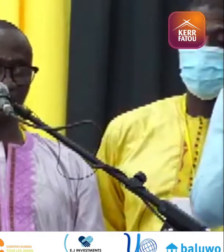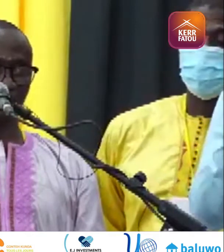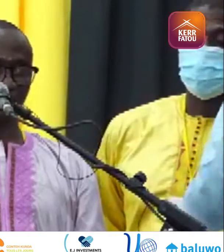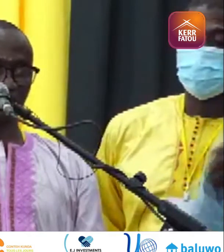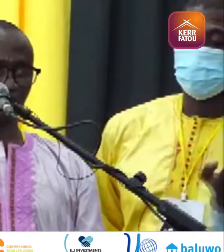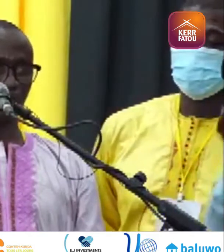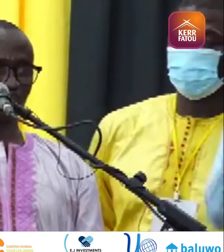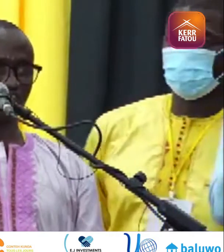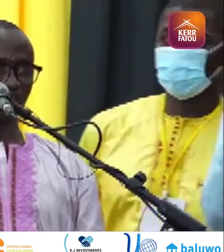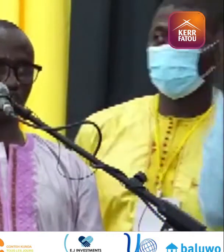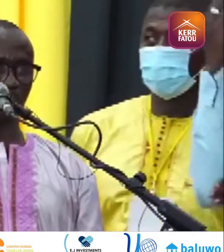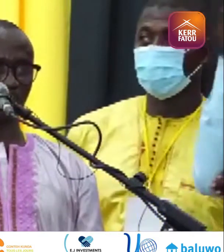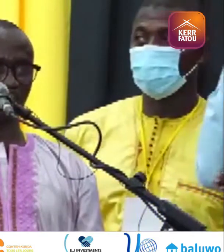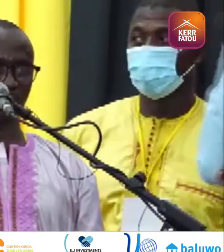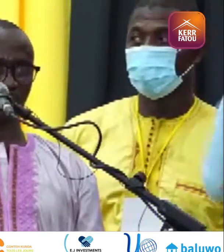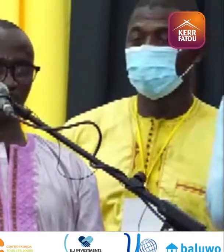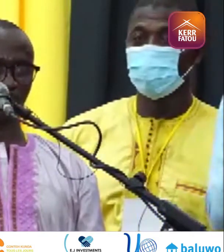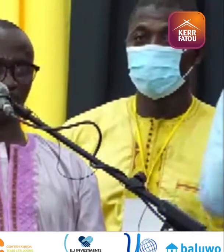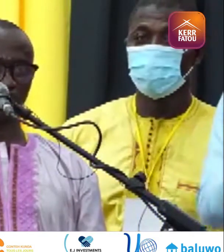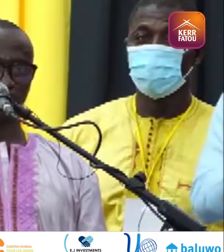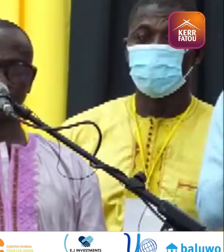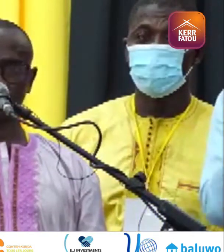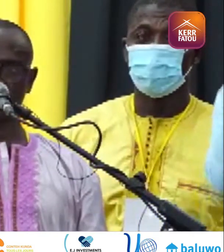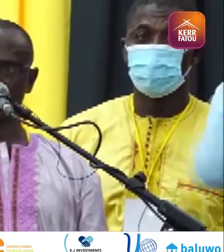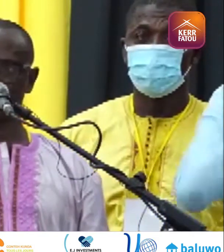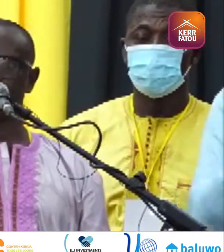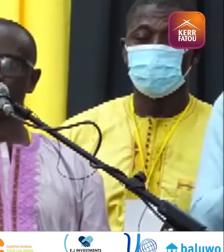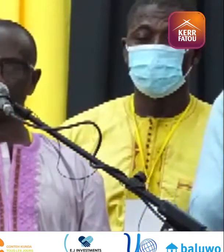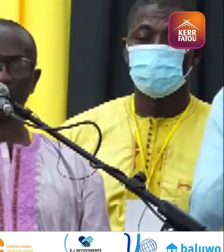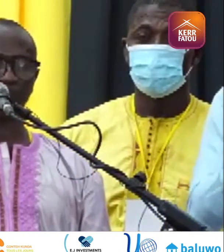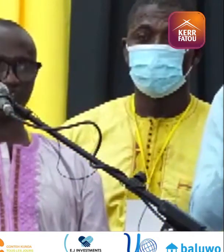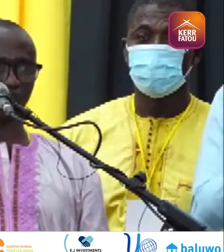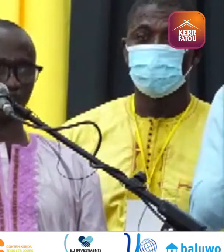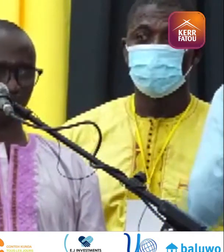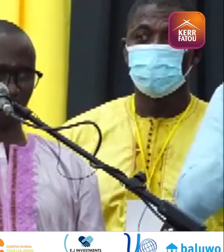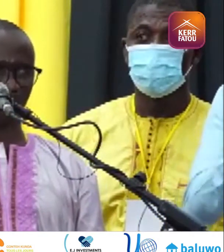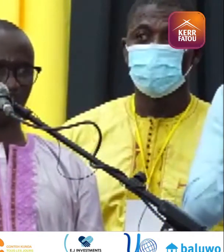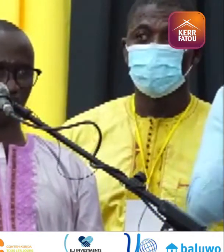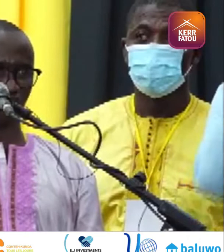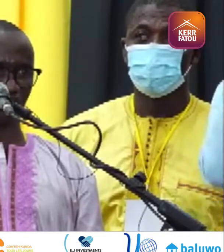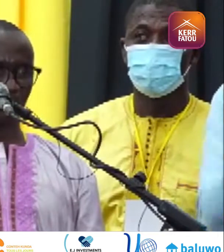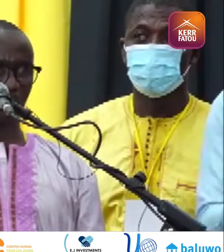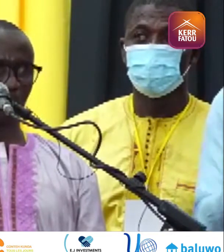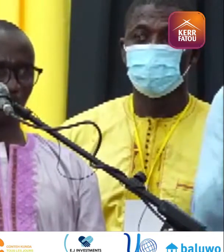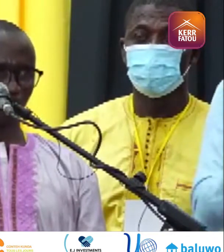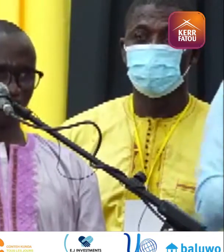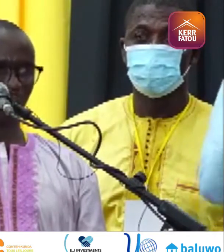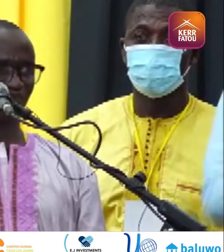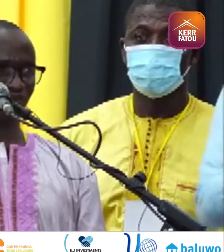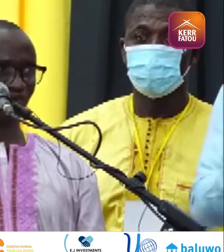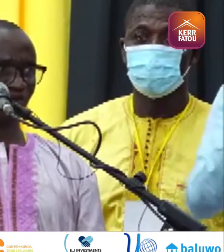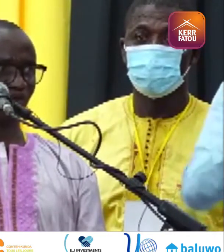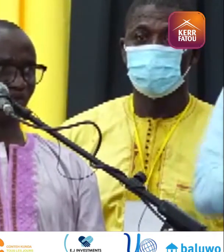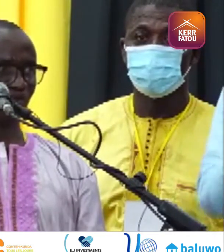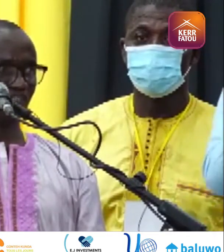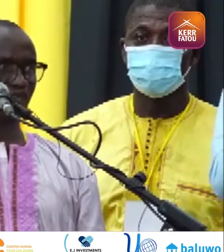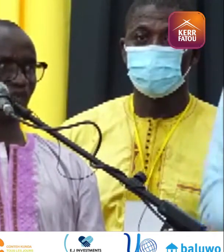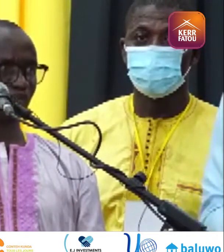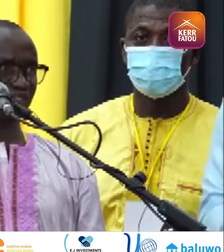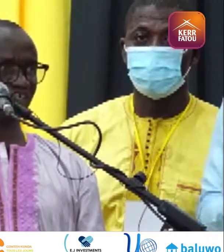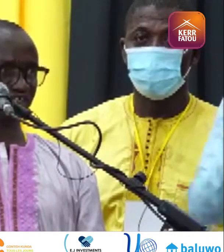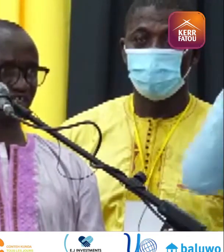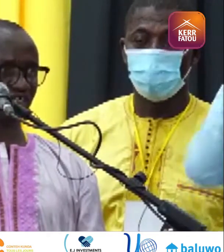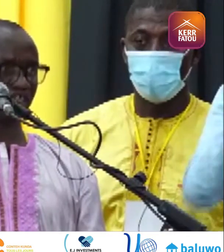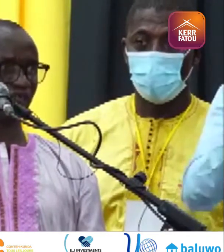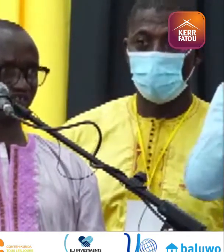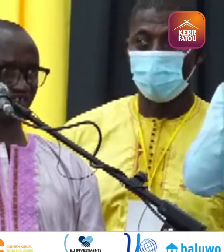report. I will not say for the first time, but to have a more accurate report of this nature, once more, we need